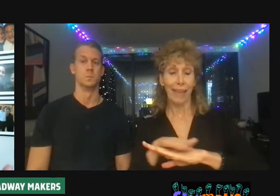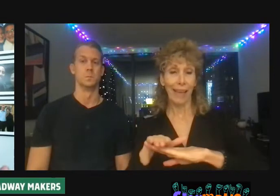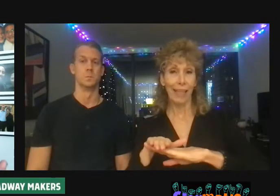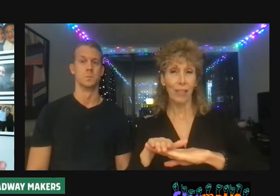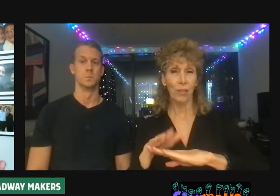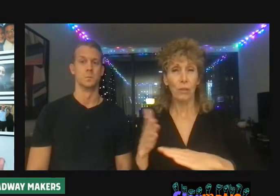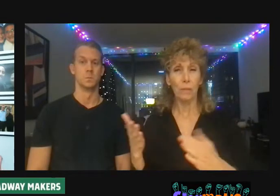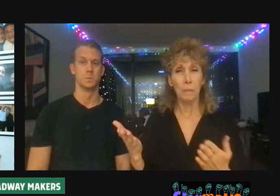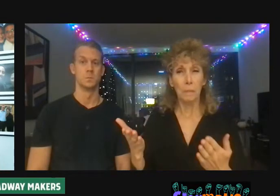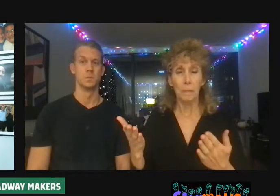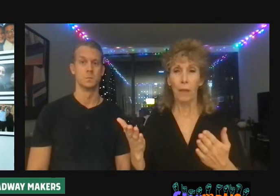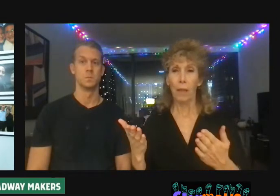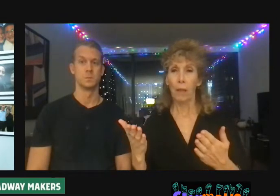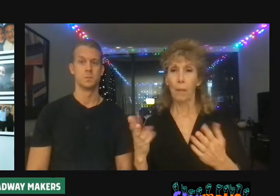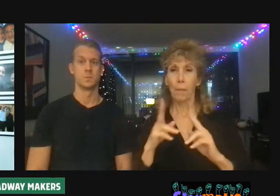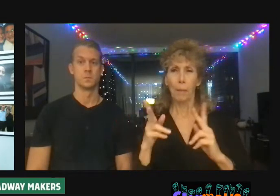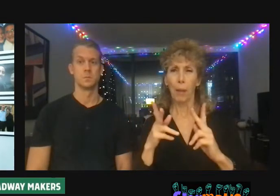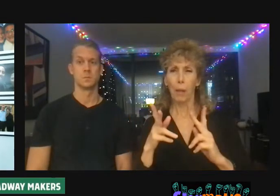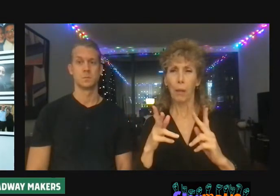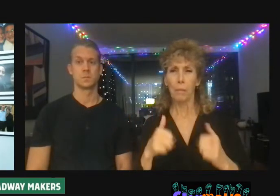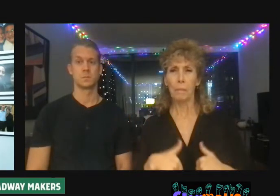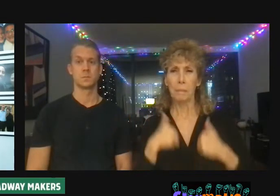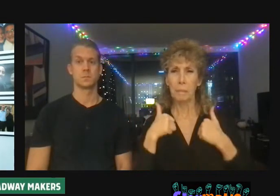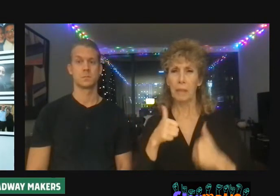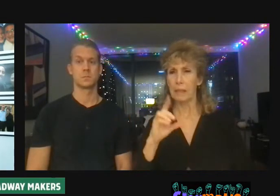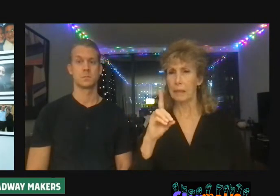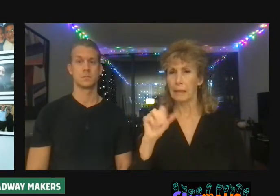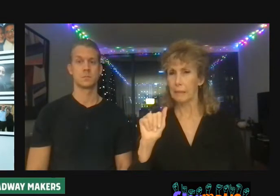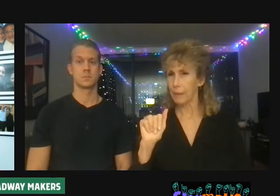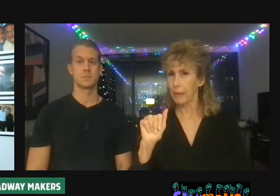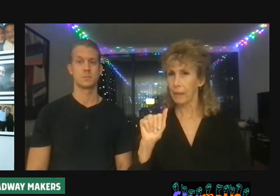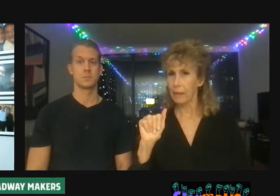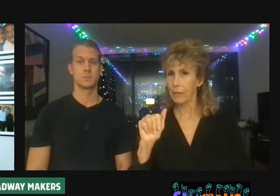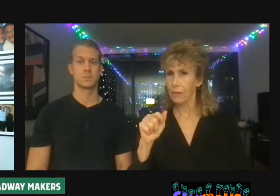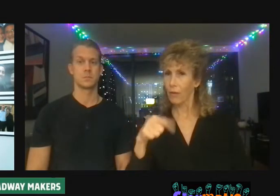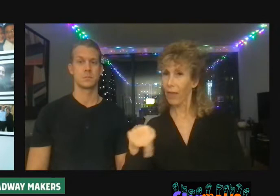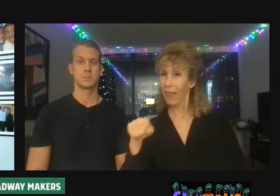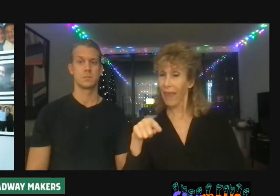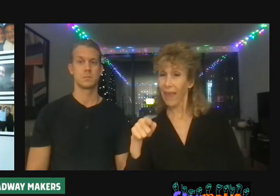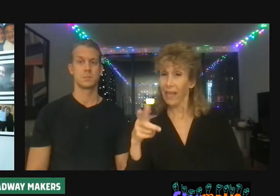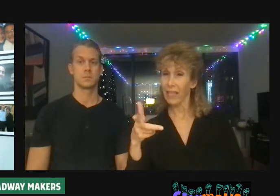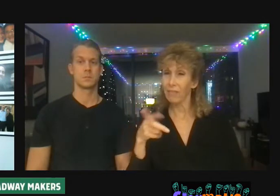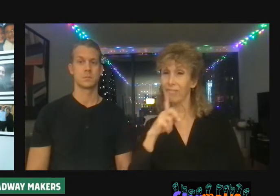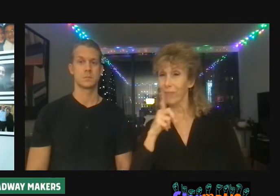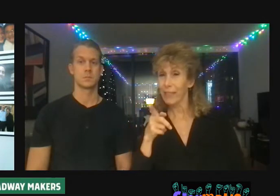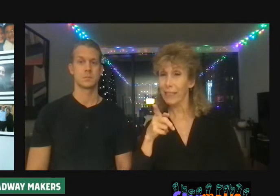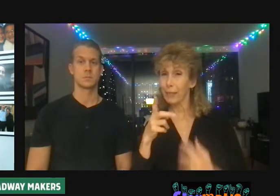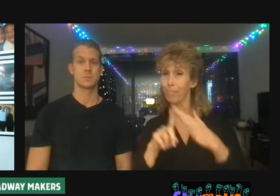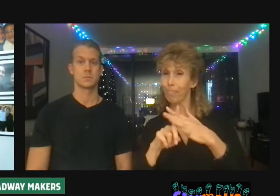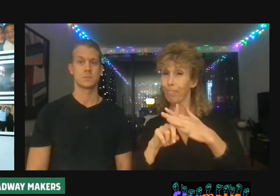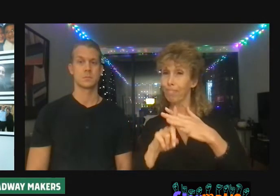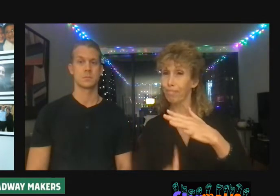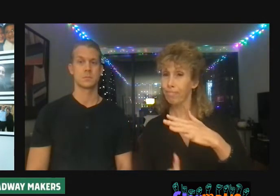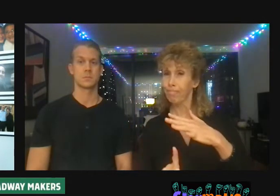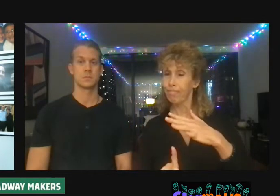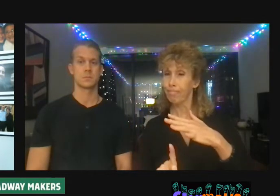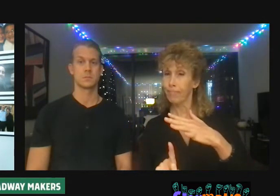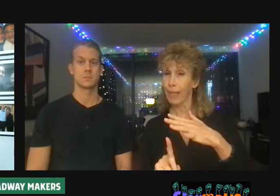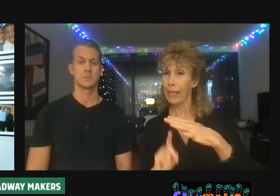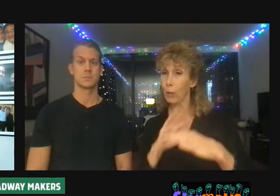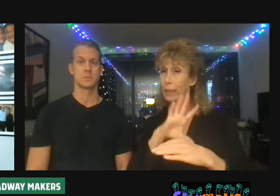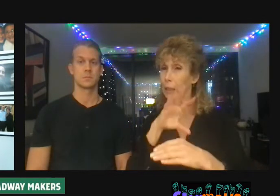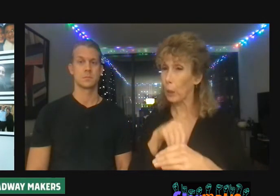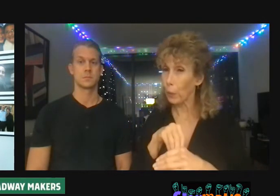people who live with disabilities, are they getting forgotten in those conversations, or is